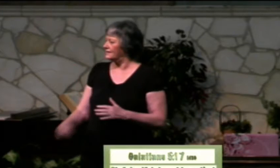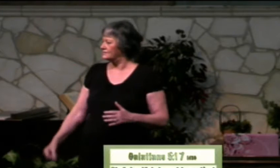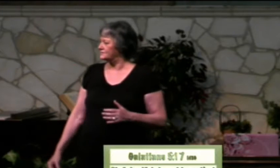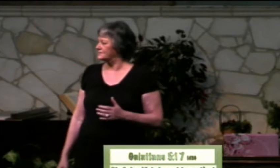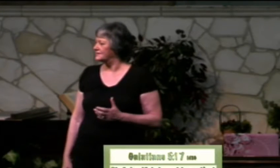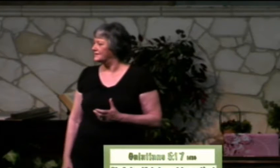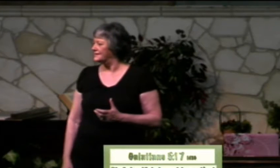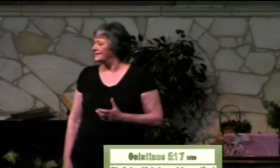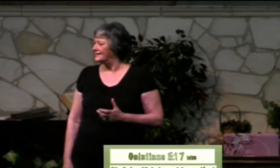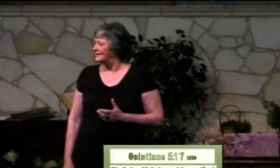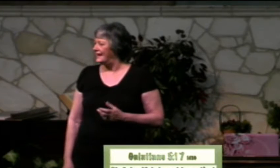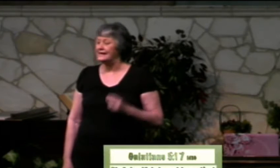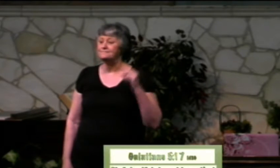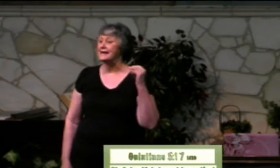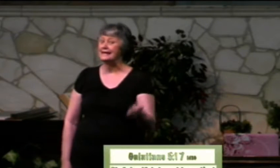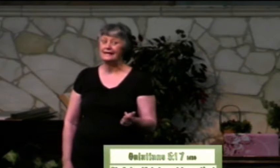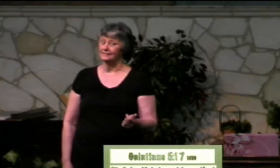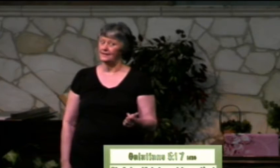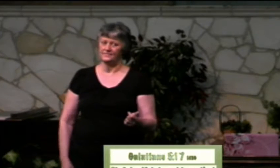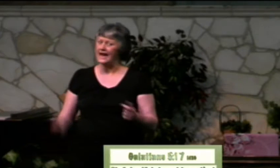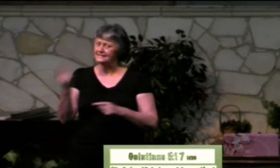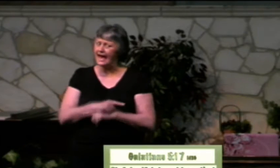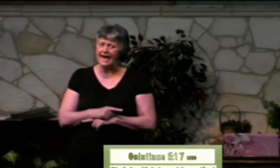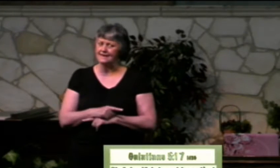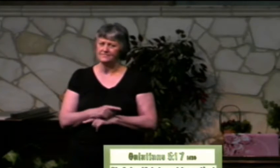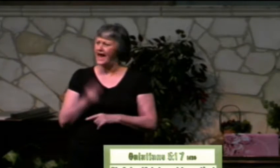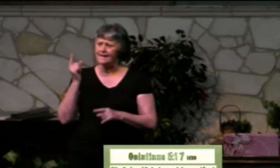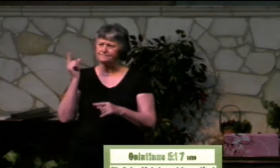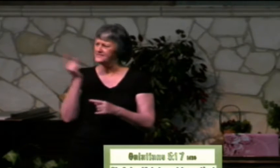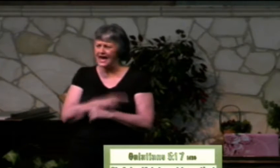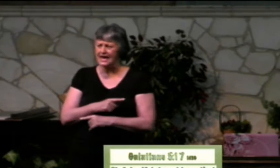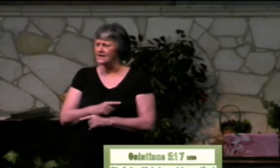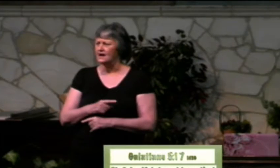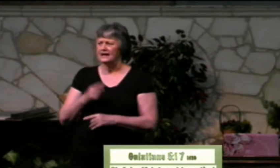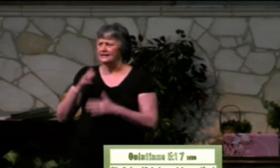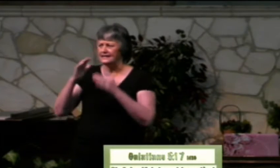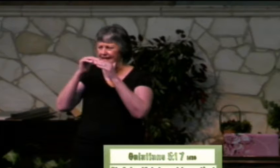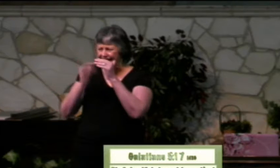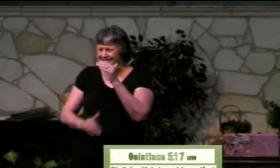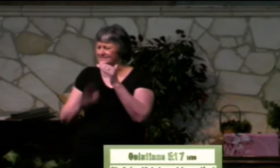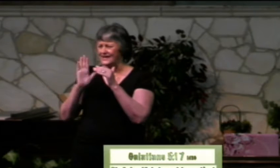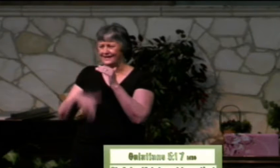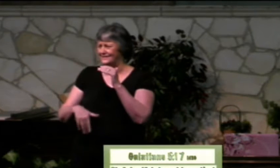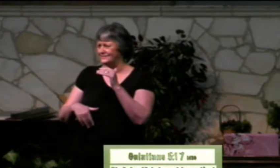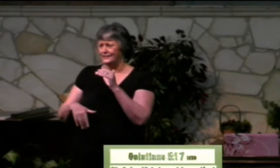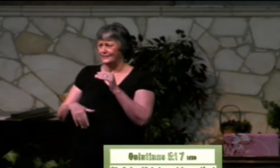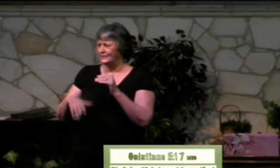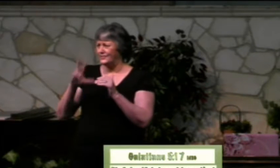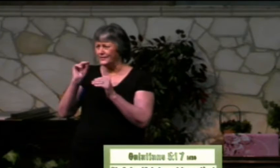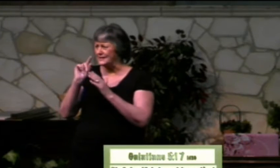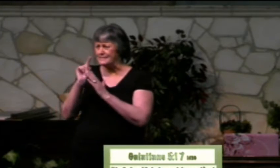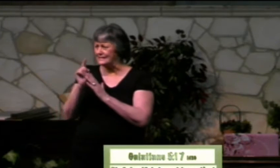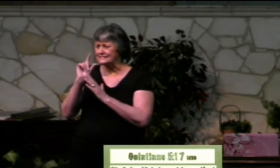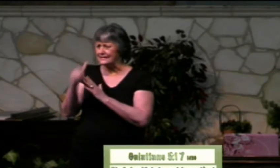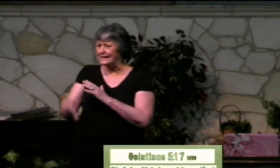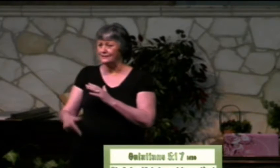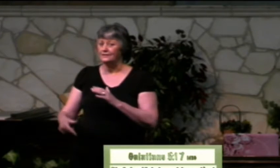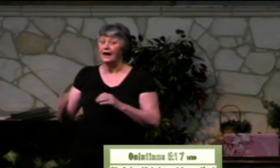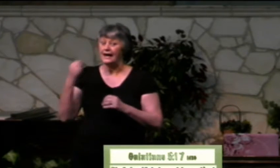$400. And immediately, that day, less than 30 minutes later, I